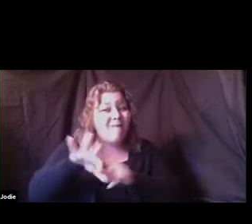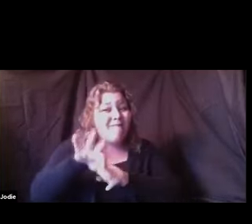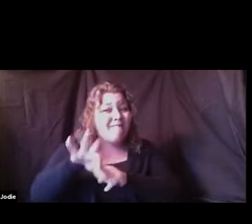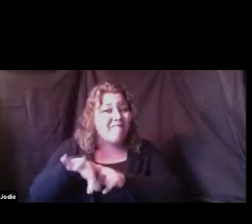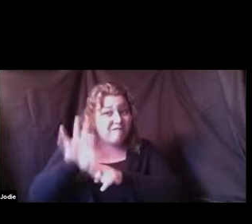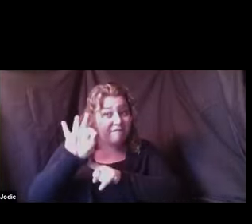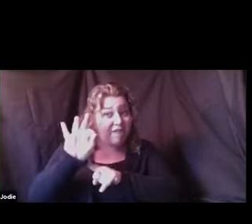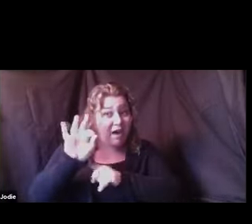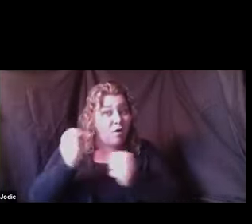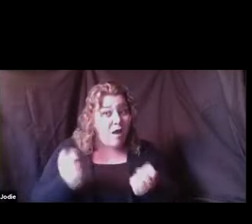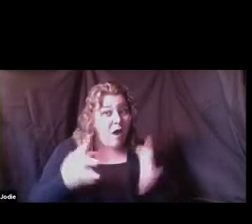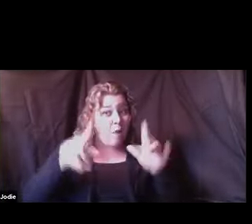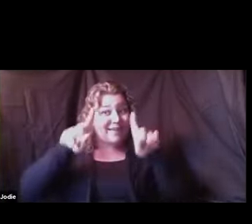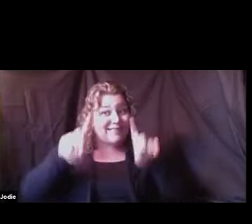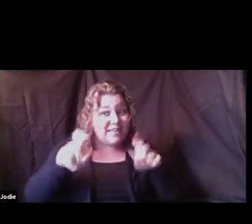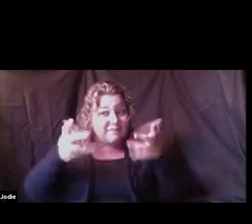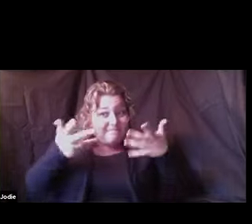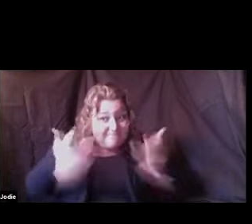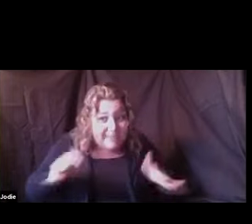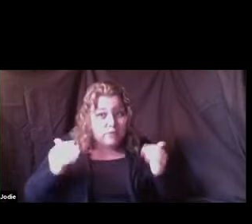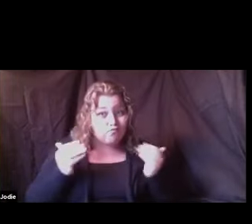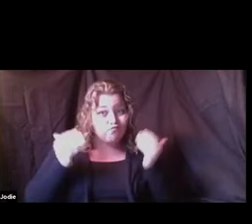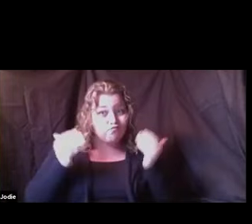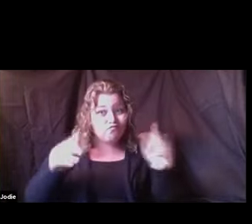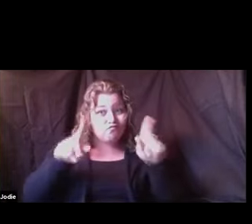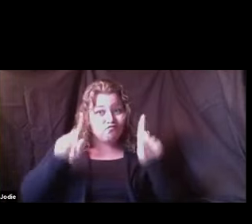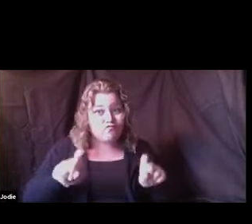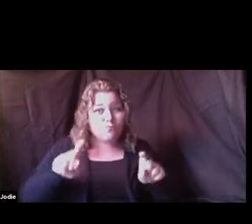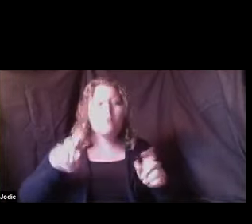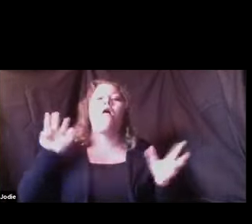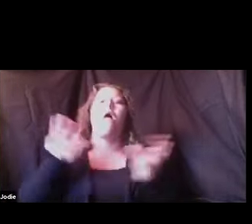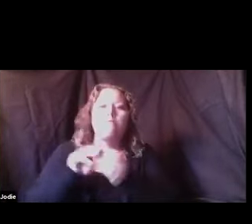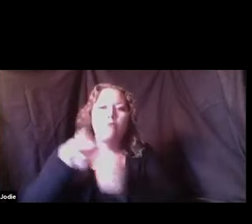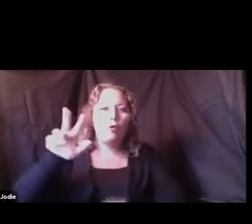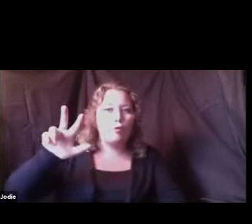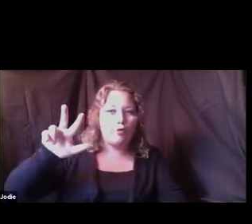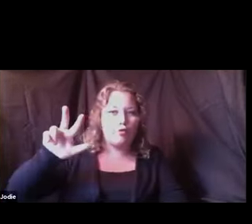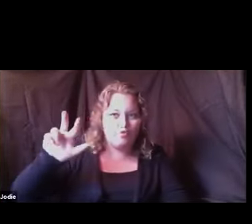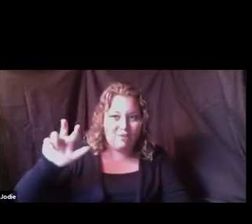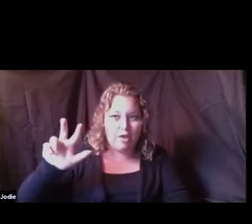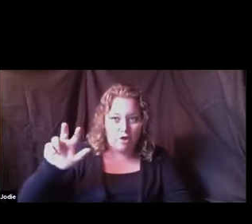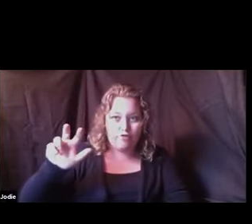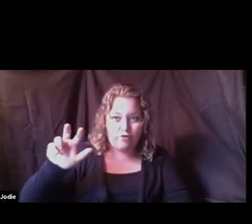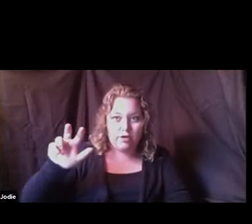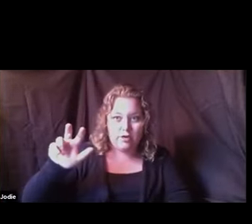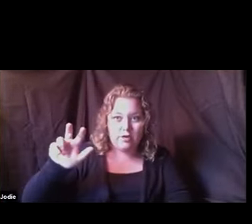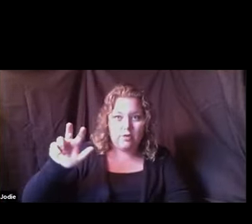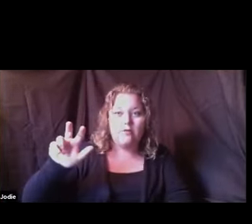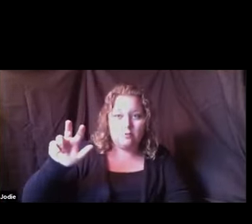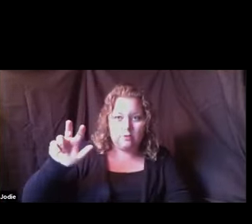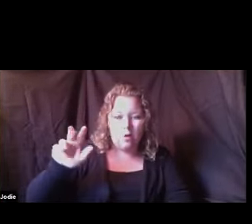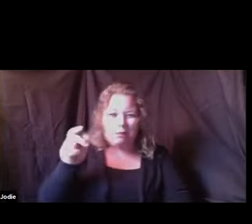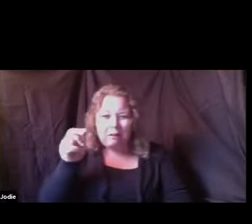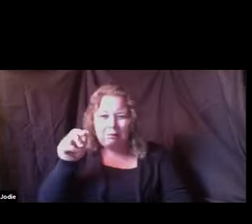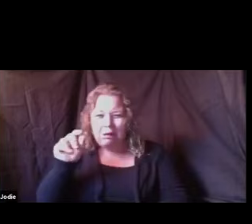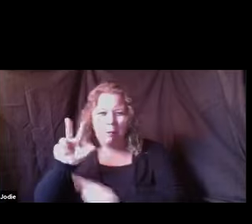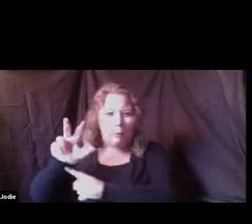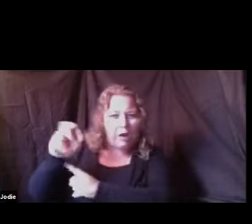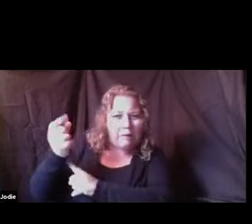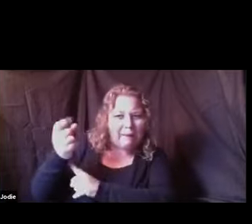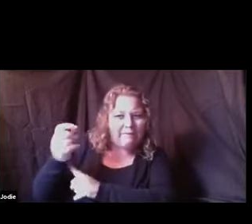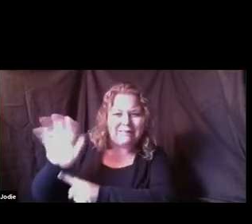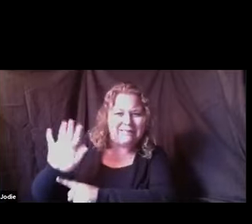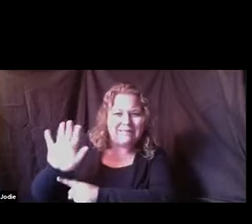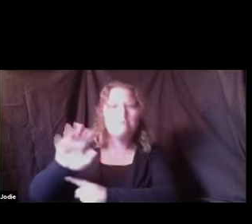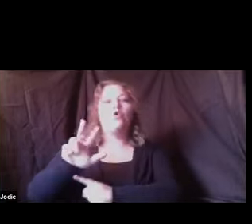to conduct at the site last Thursday was 300. So just want you to know that there was a slight discrepancy there.